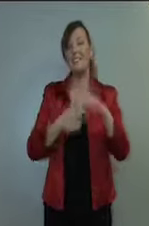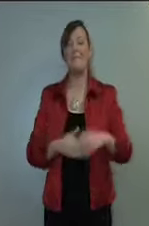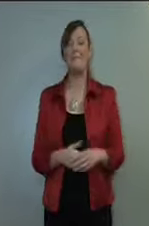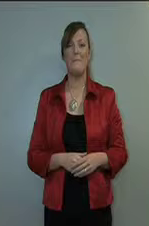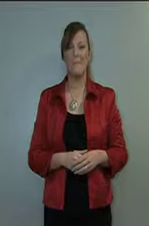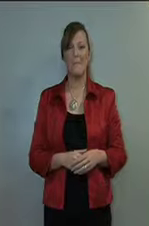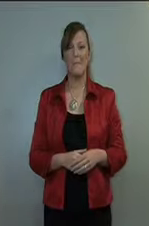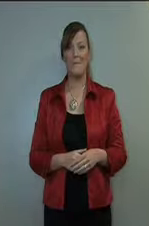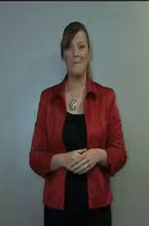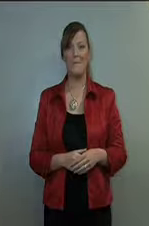Access Project.